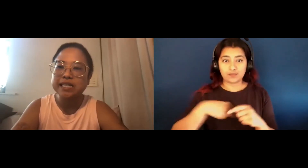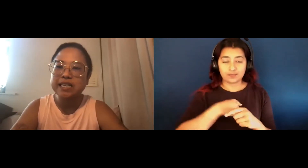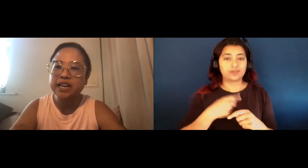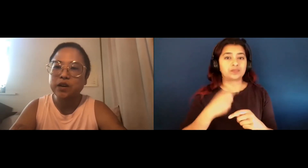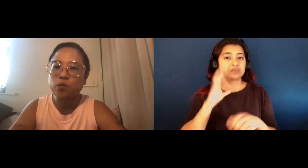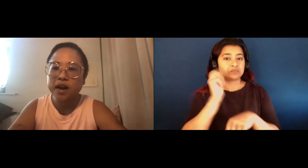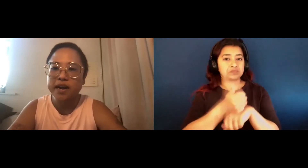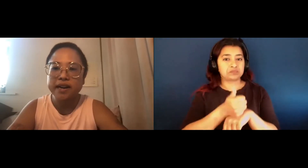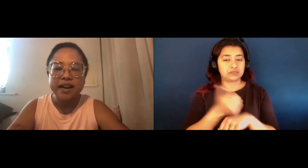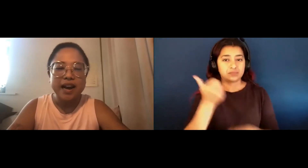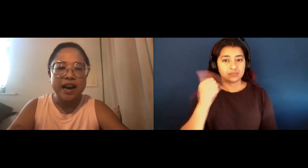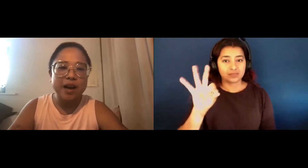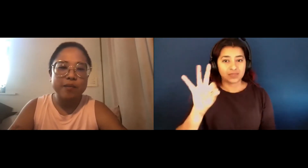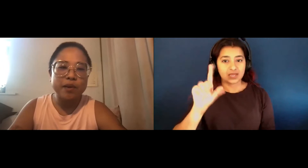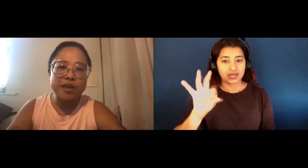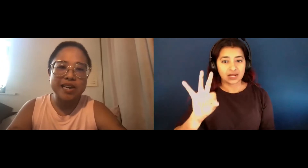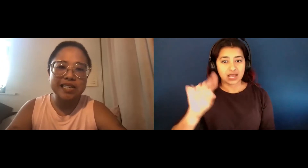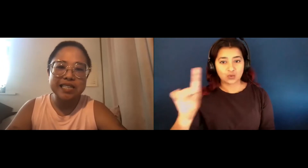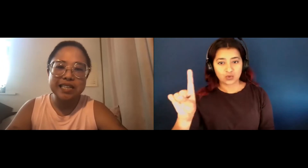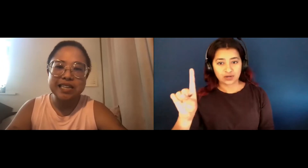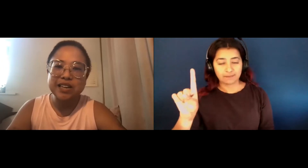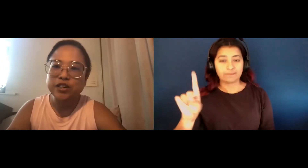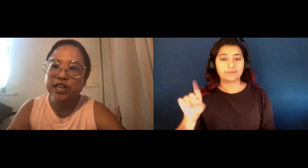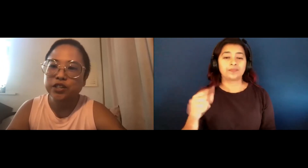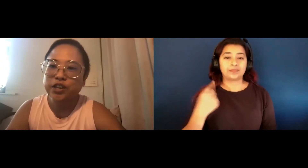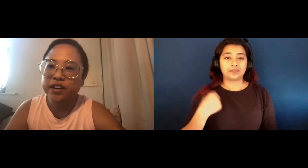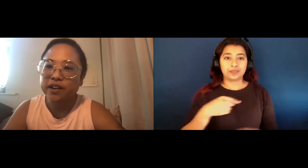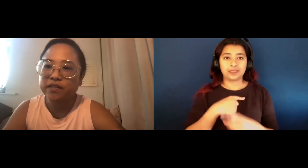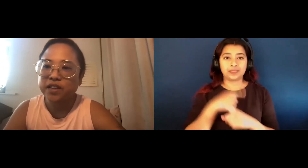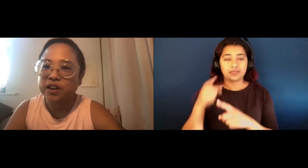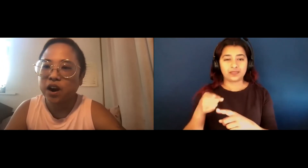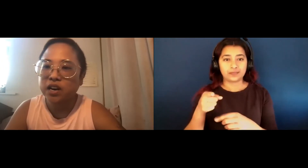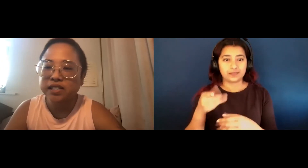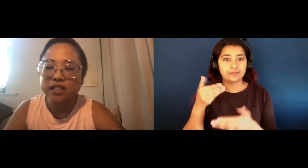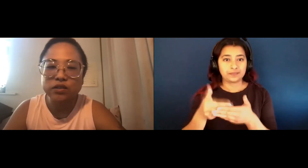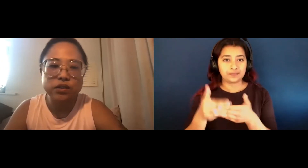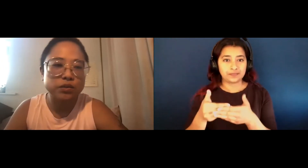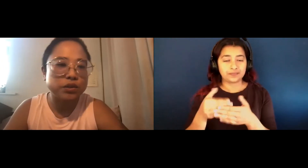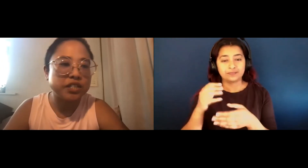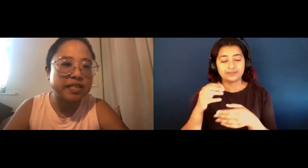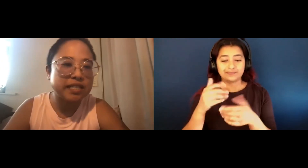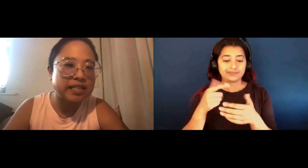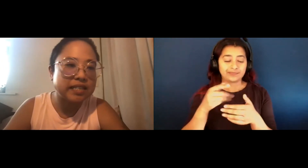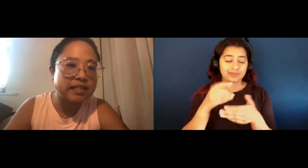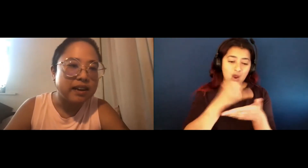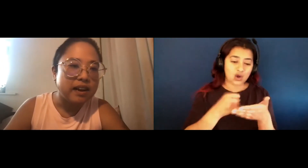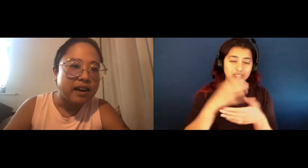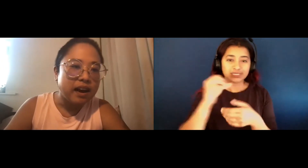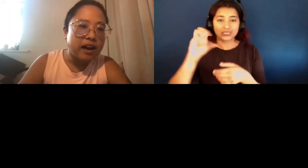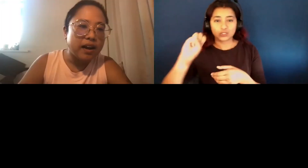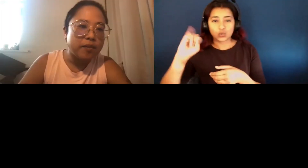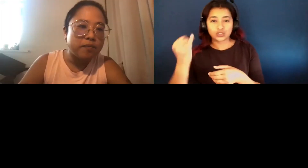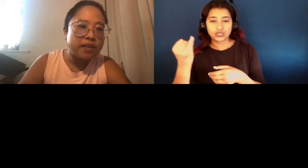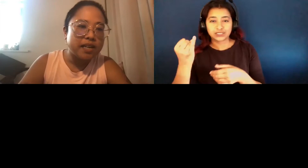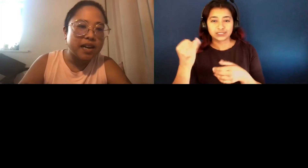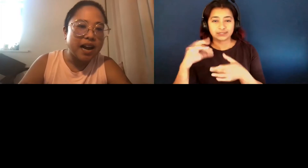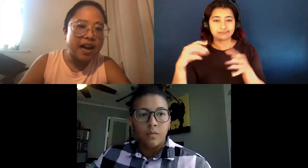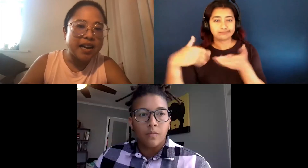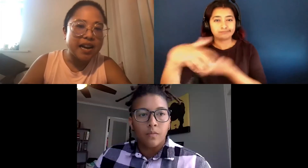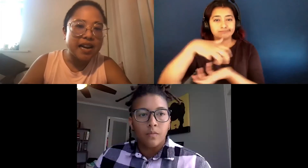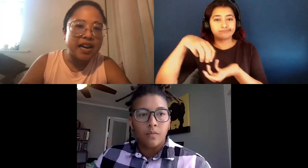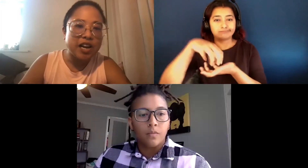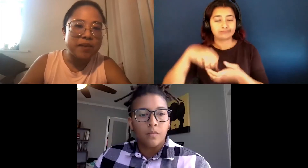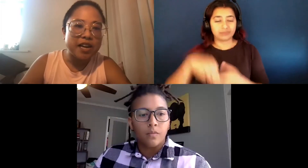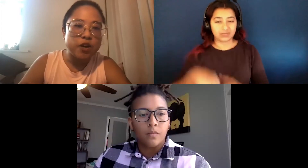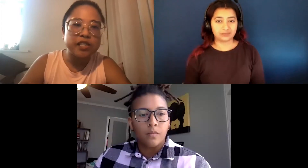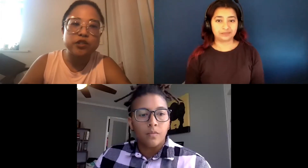in 1991 and we exist at the intersection of the arts and social justice.